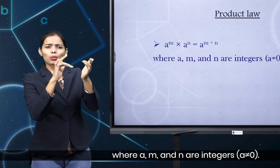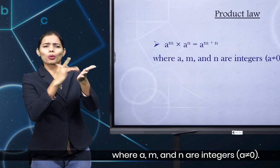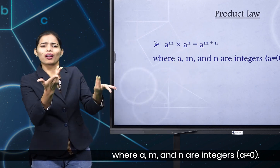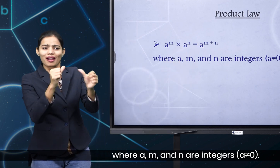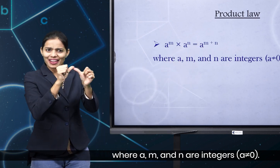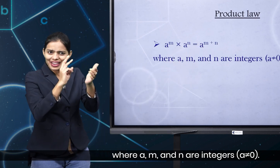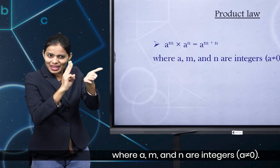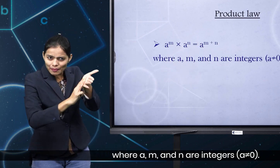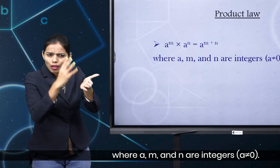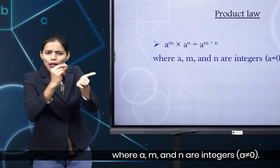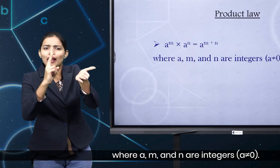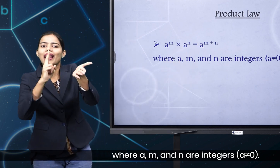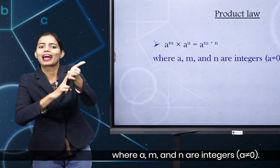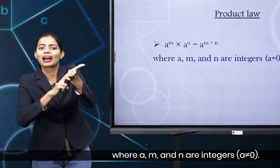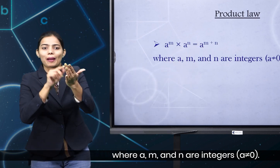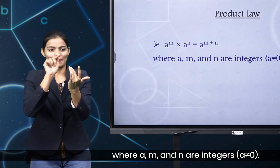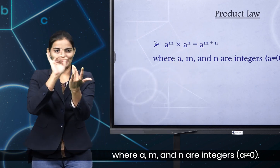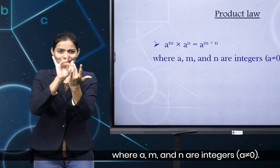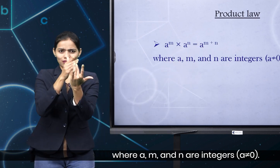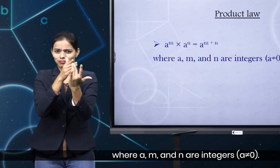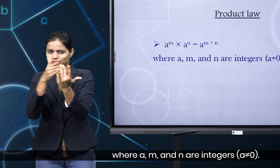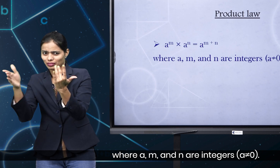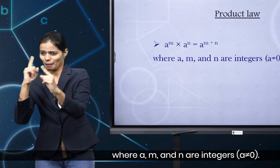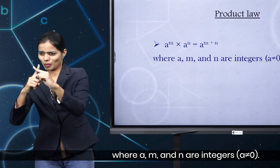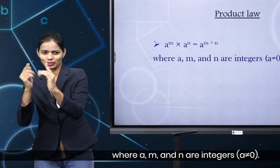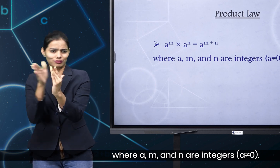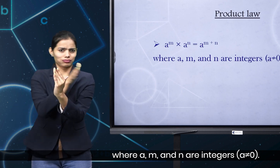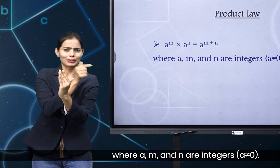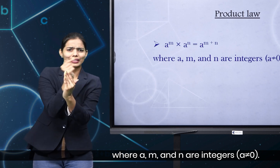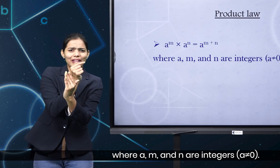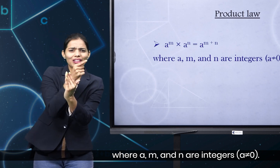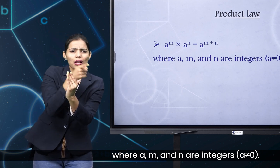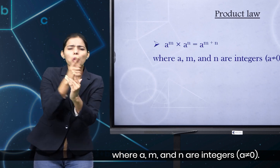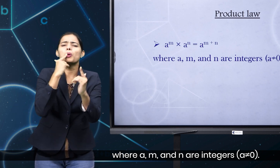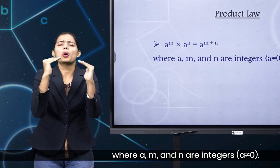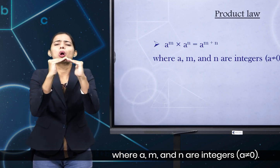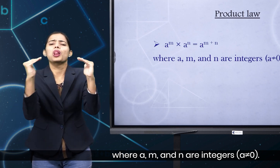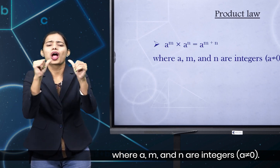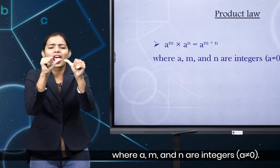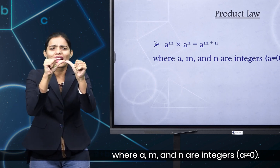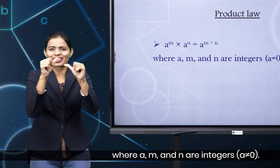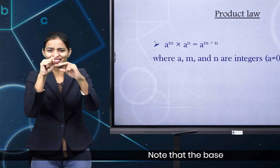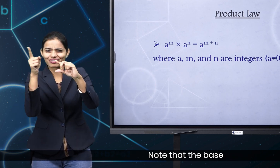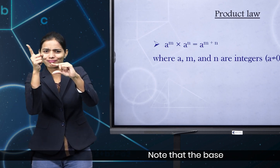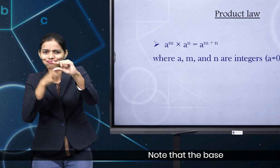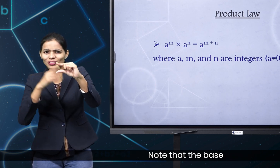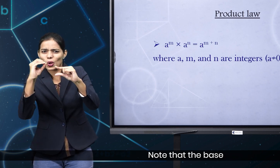where a, m and n are integers. A is not equal to 0. Note that the